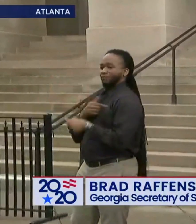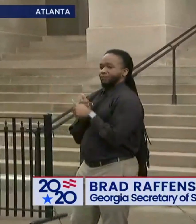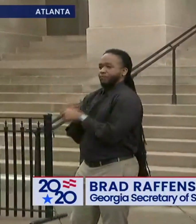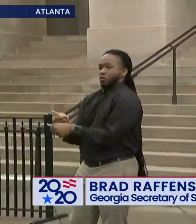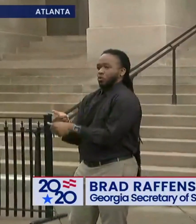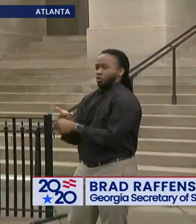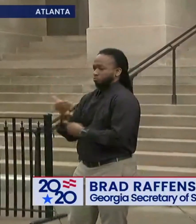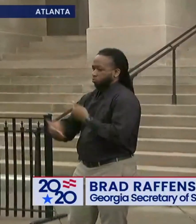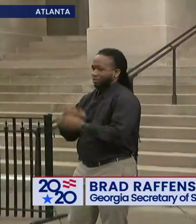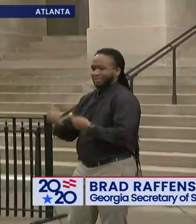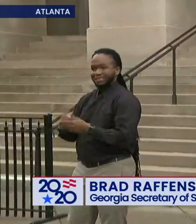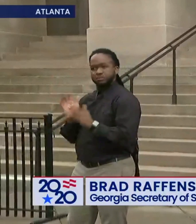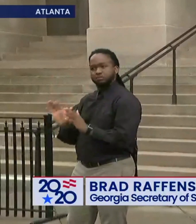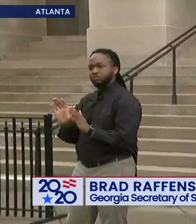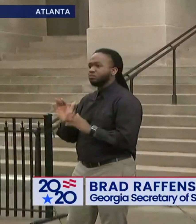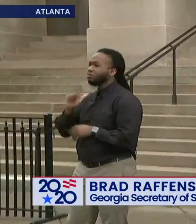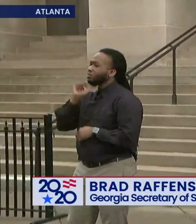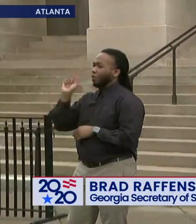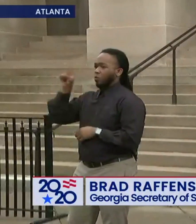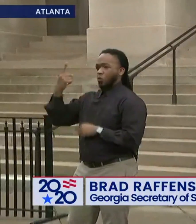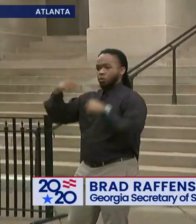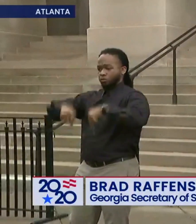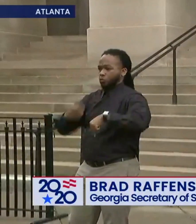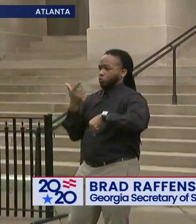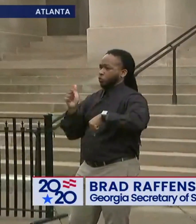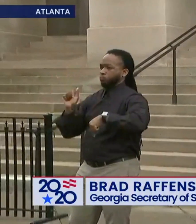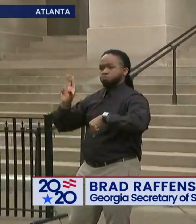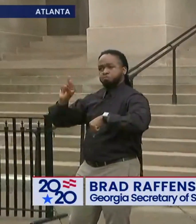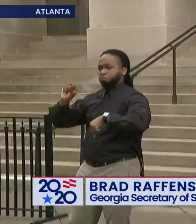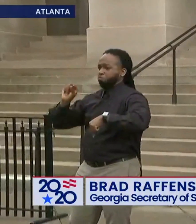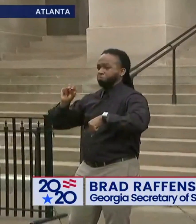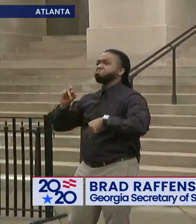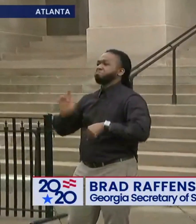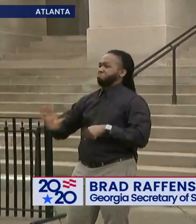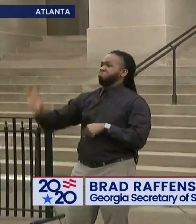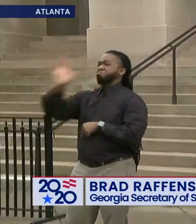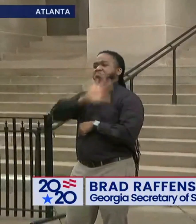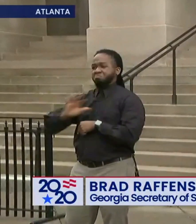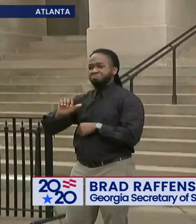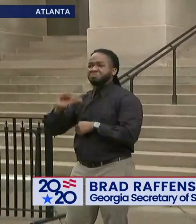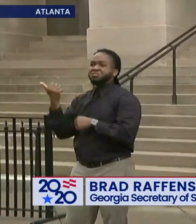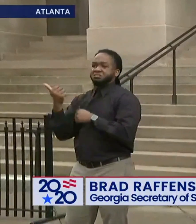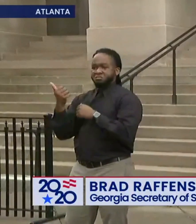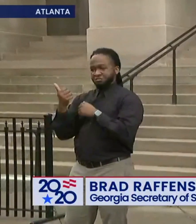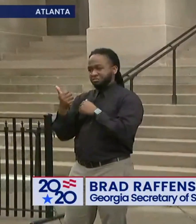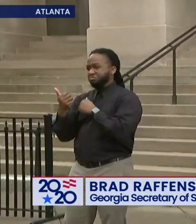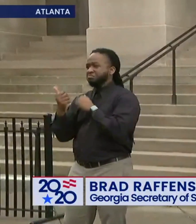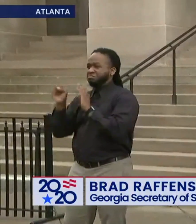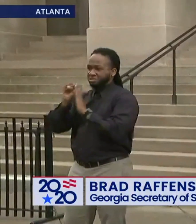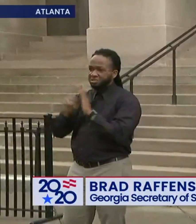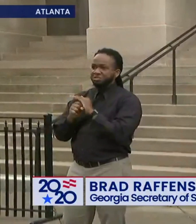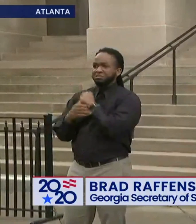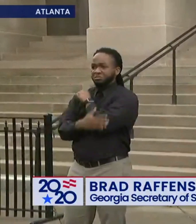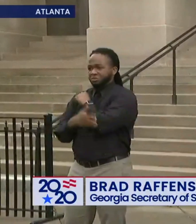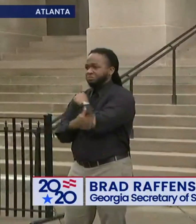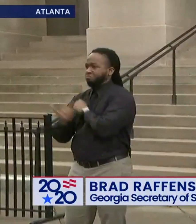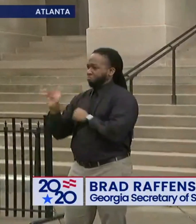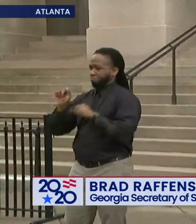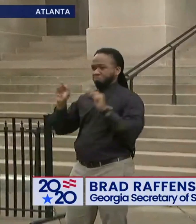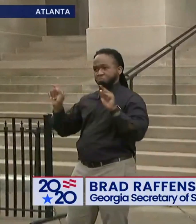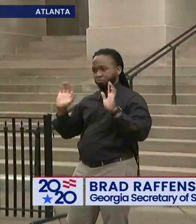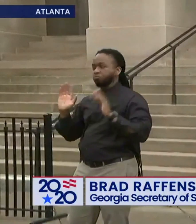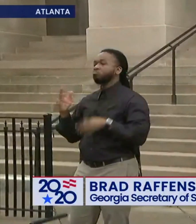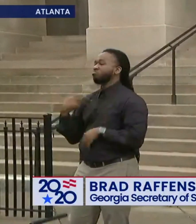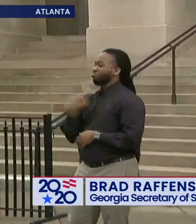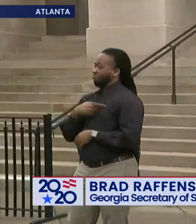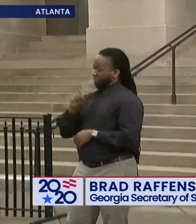just Georgia, but for every single American. At the end of the day, when we do a hand count, then we can answer the question exactly what was